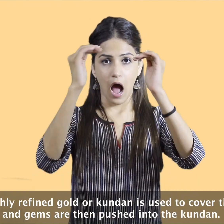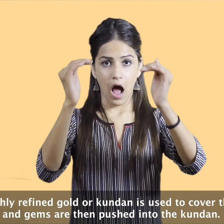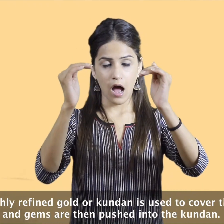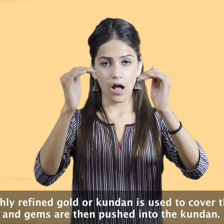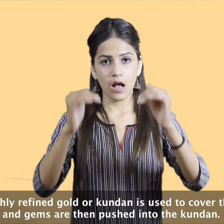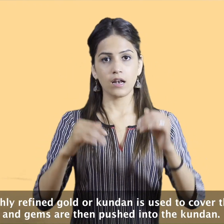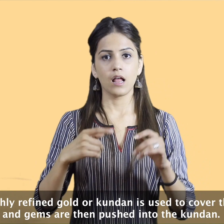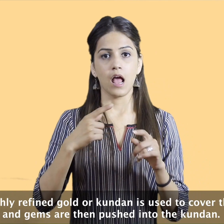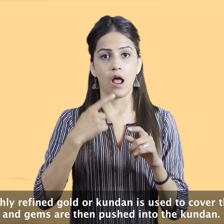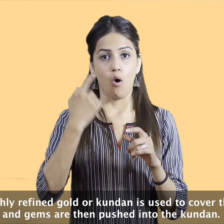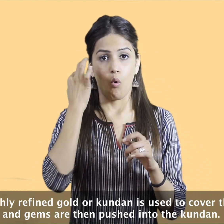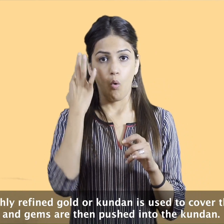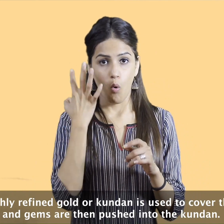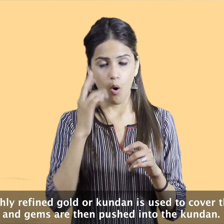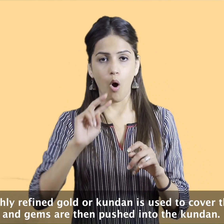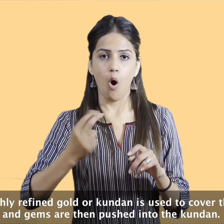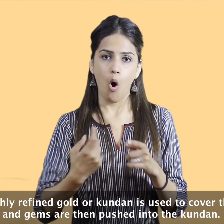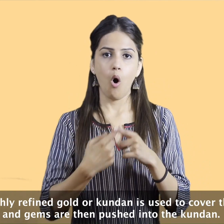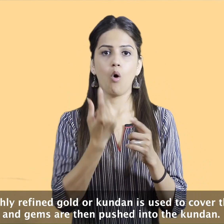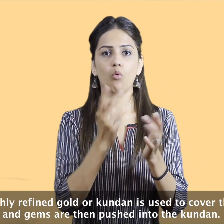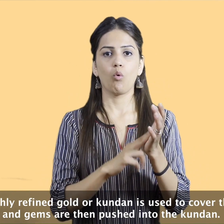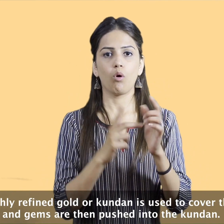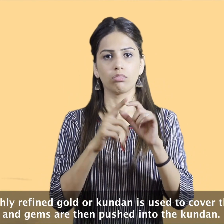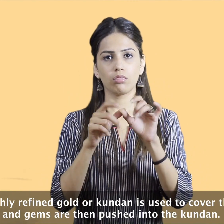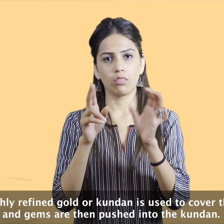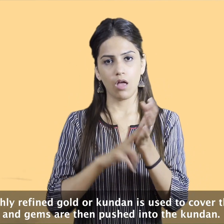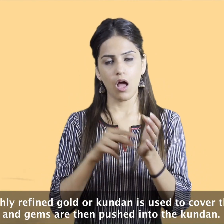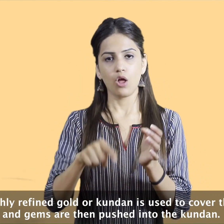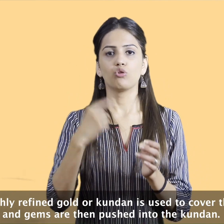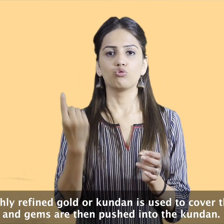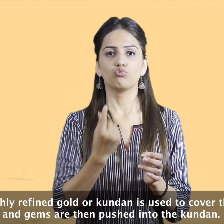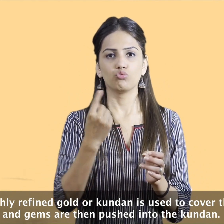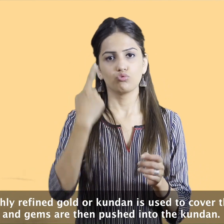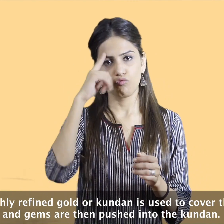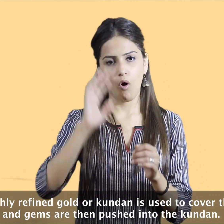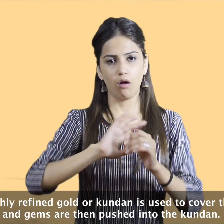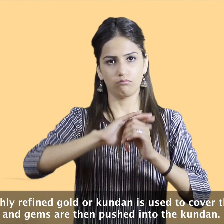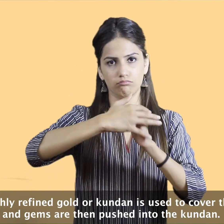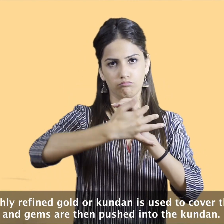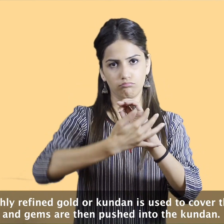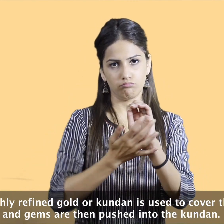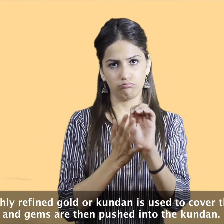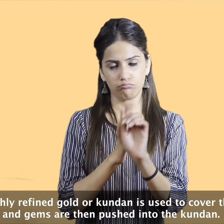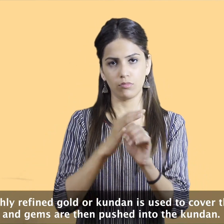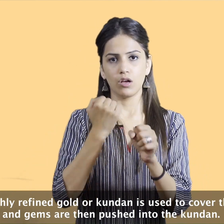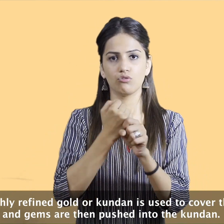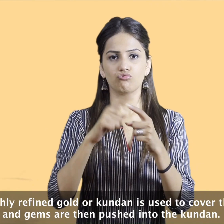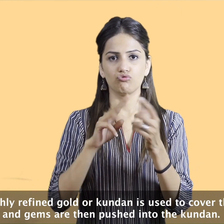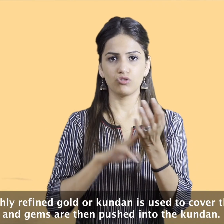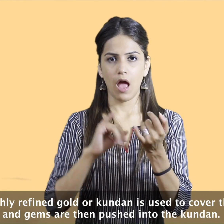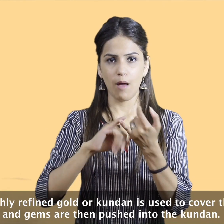Highly refined gold or kundan is used to cover the lak and gems are then pushed into the